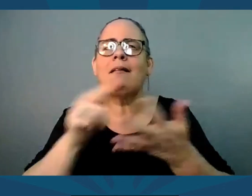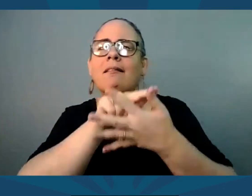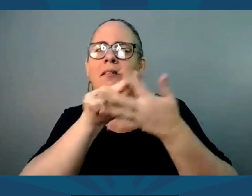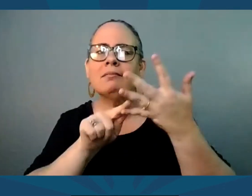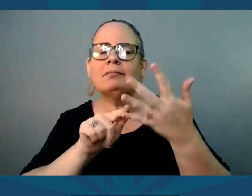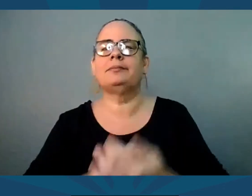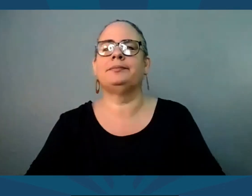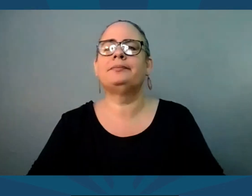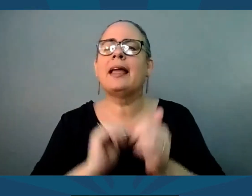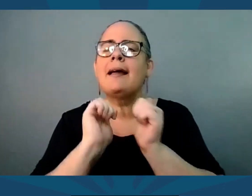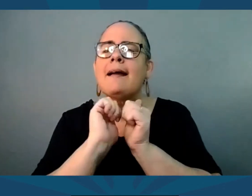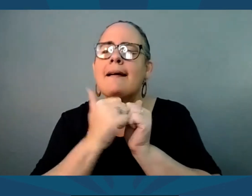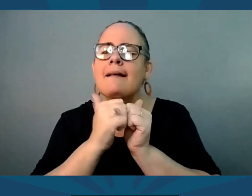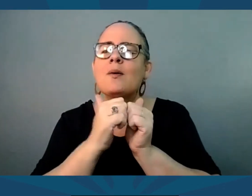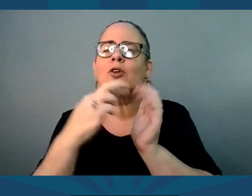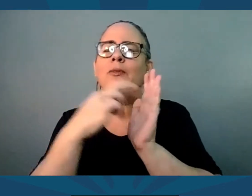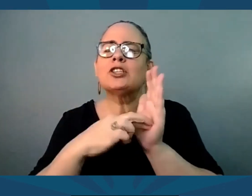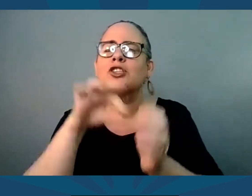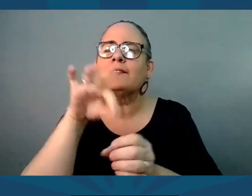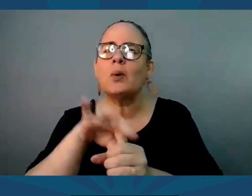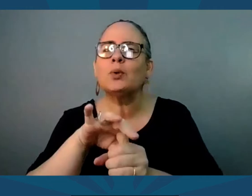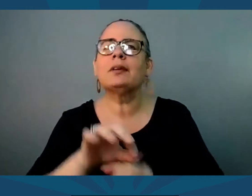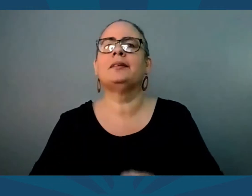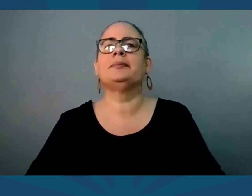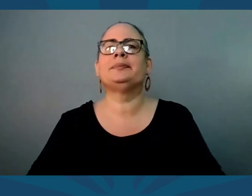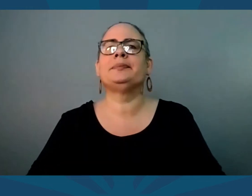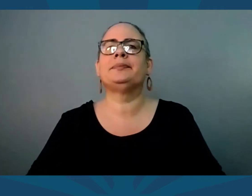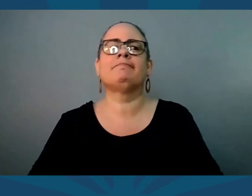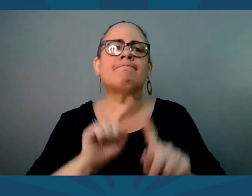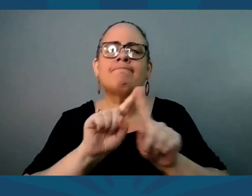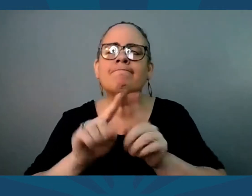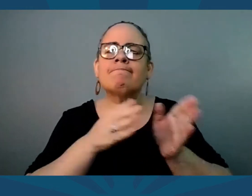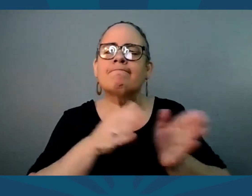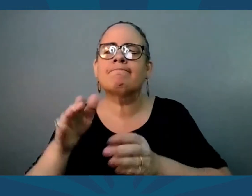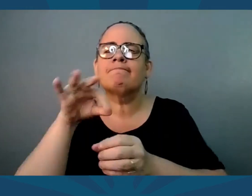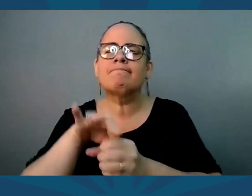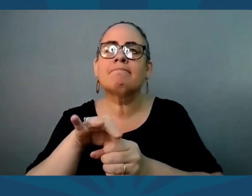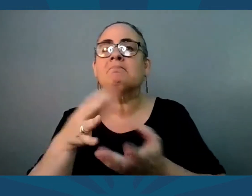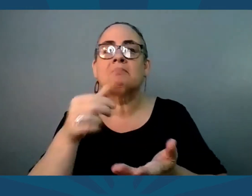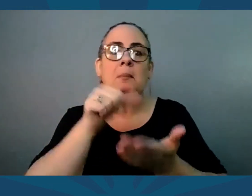In this guide, you will find information on how to register to vote,